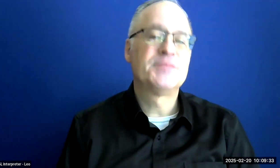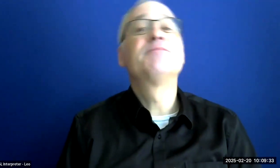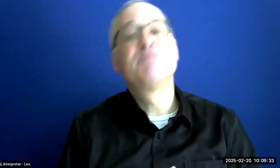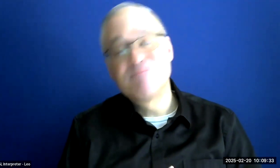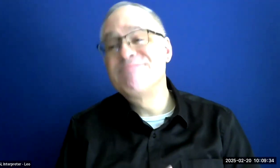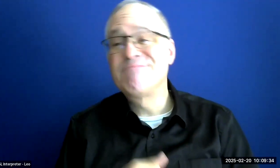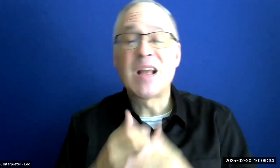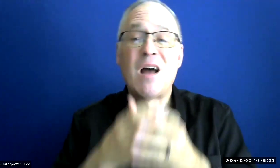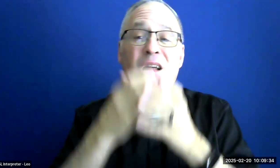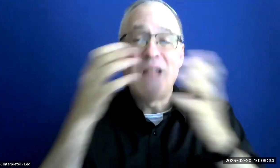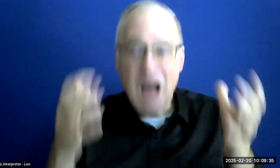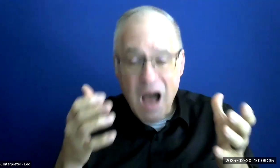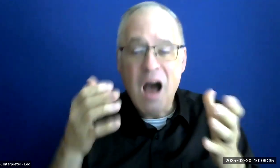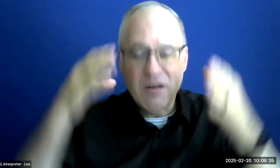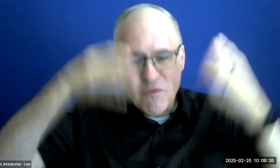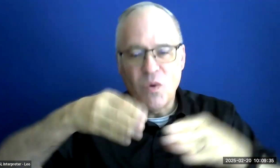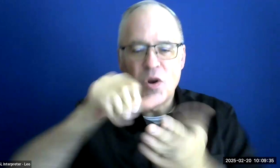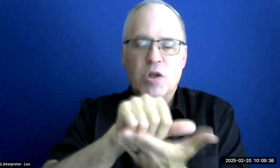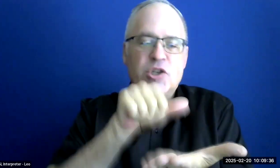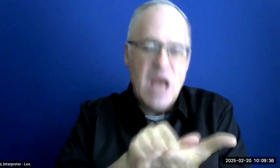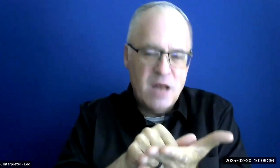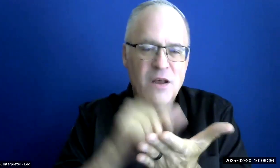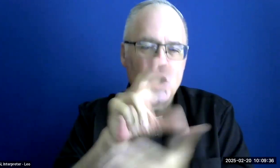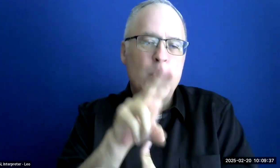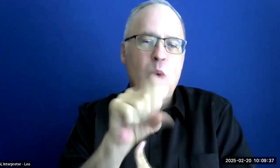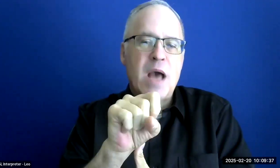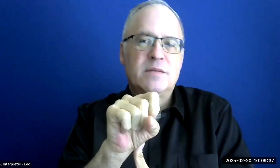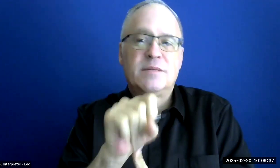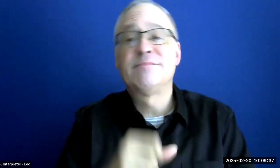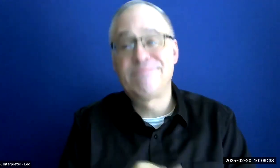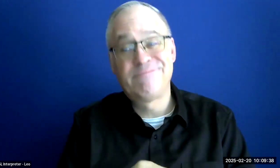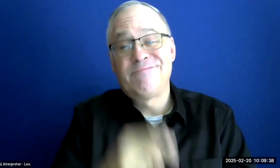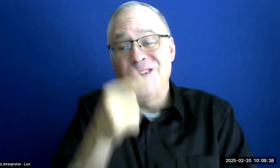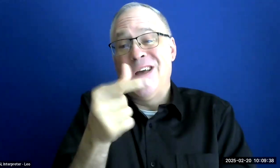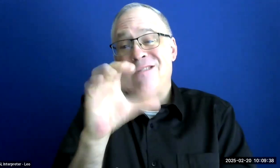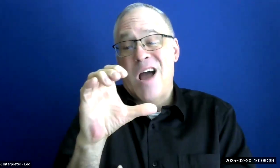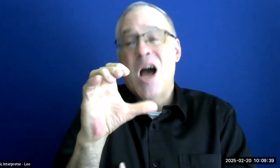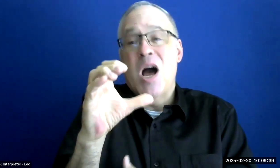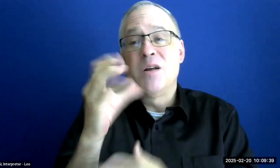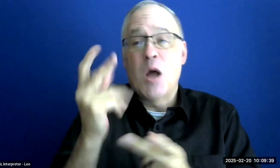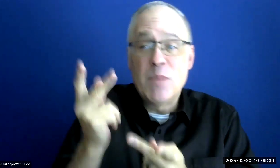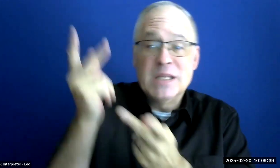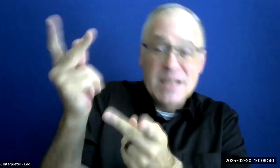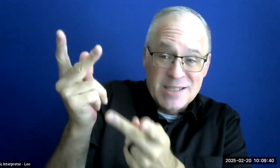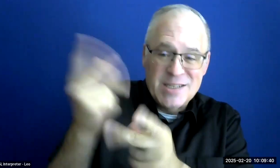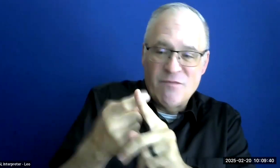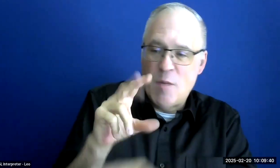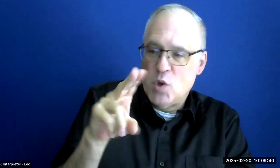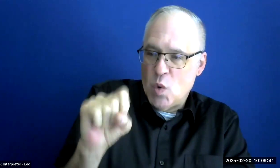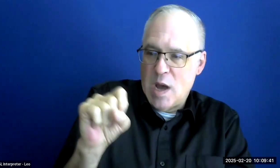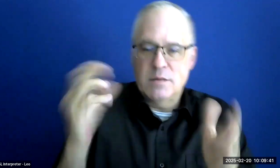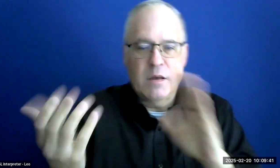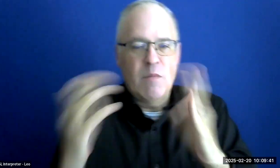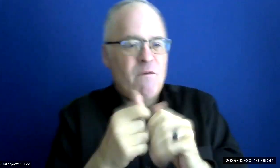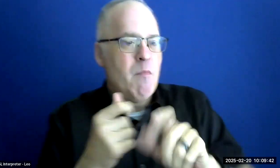primarily U.S. concerns. Just look at the percentage of General Conference petitions that come from the United States versus from